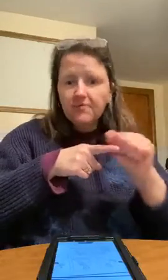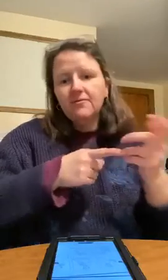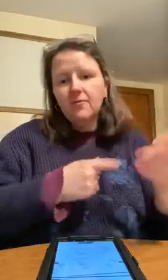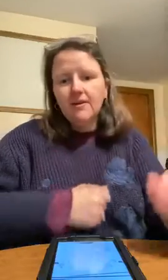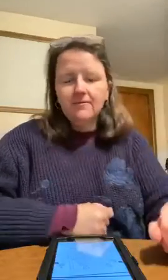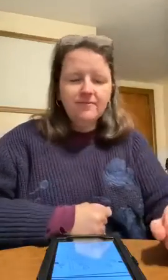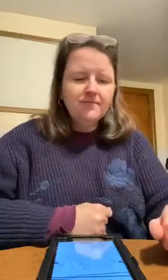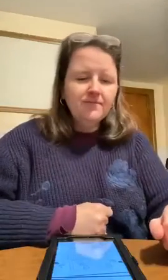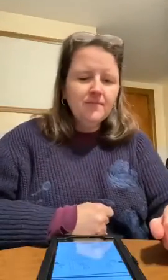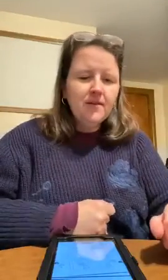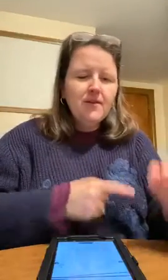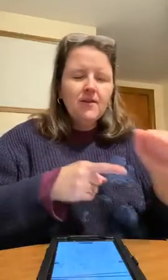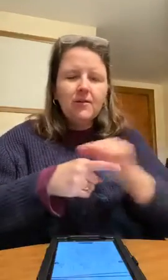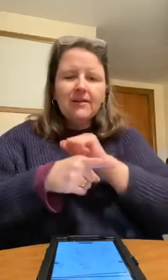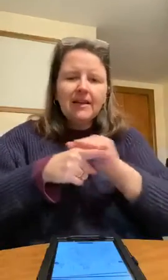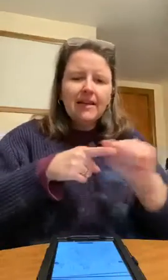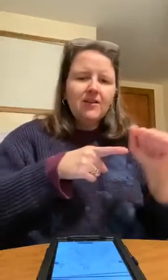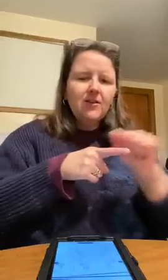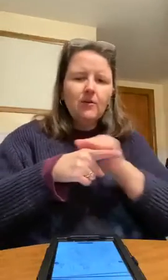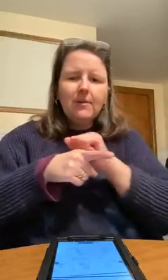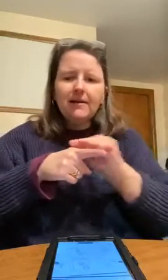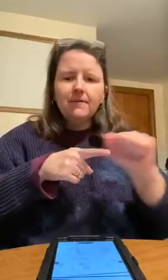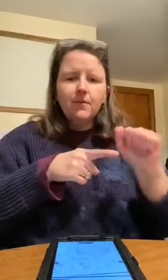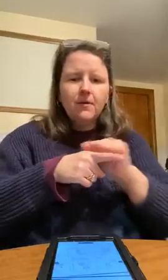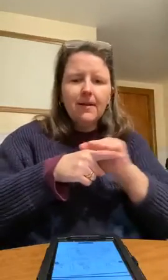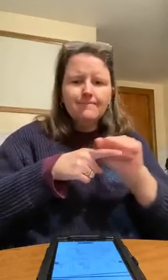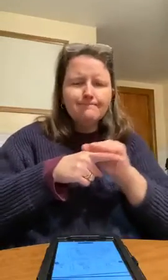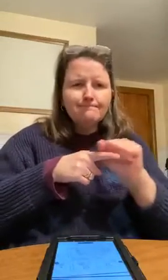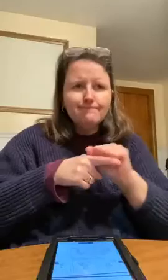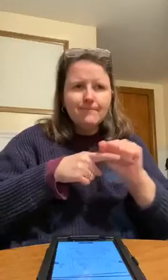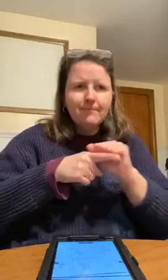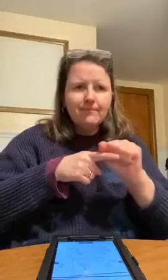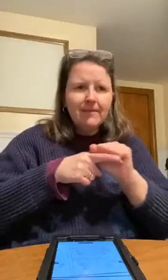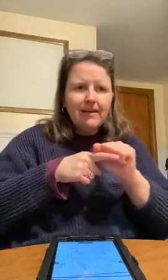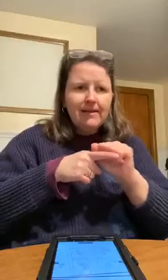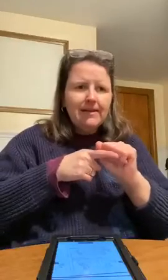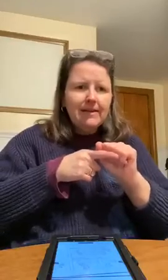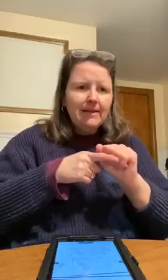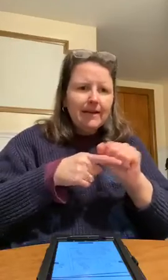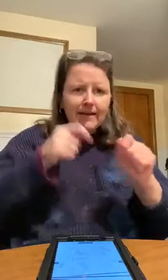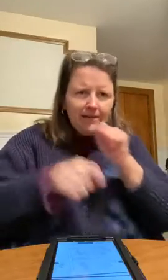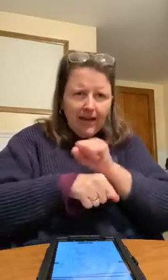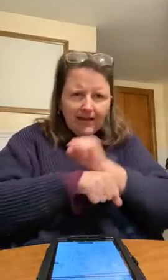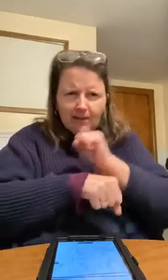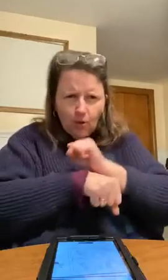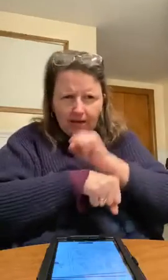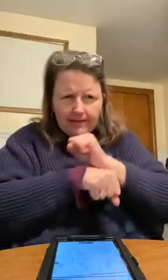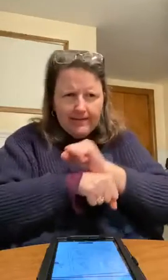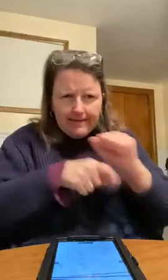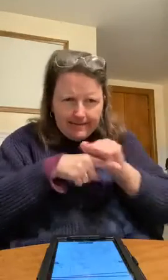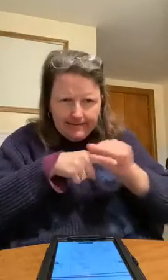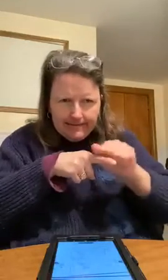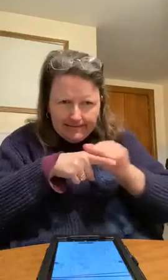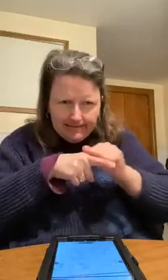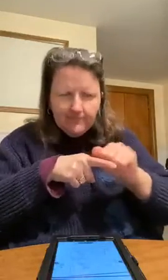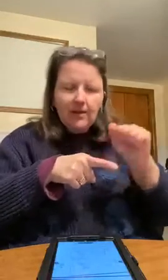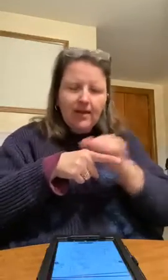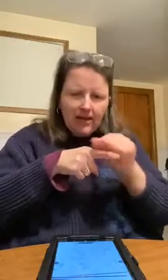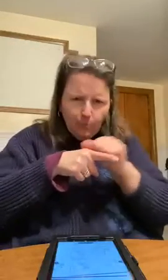Okay. It's kind of like you're going back and forth, like, I gotta work on this. Okay, gotta